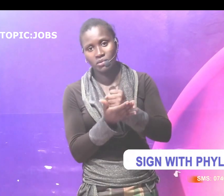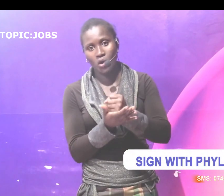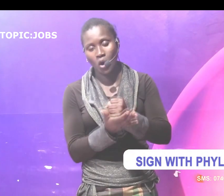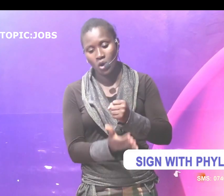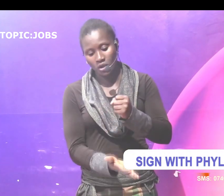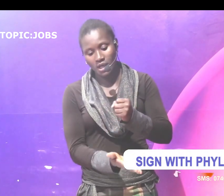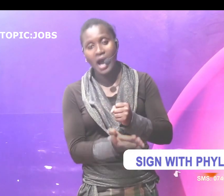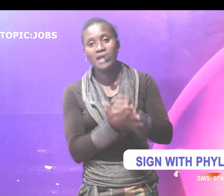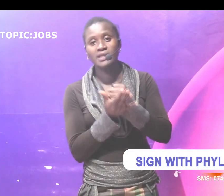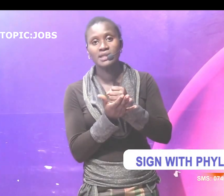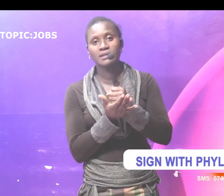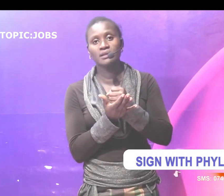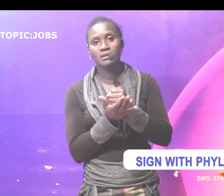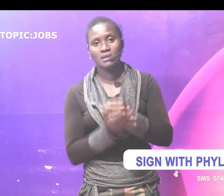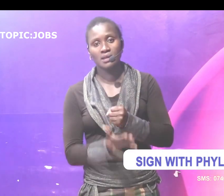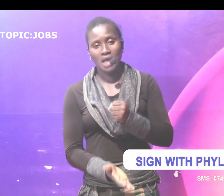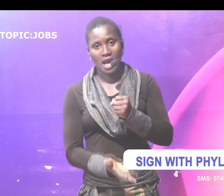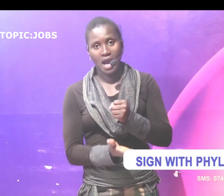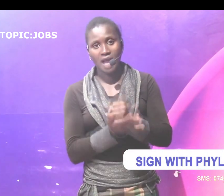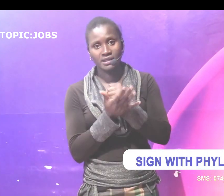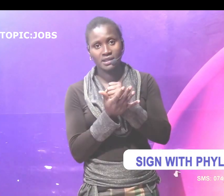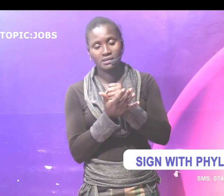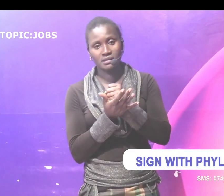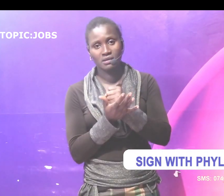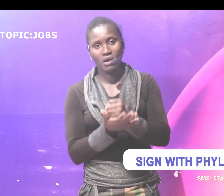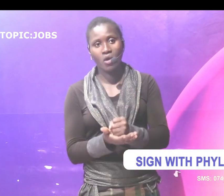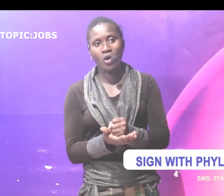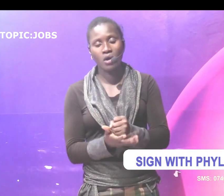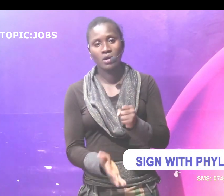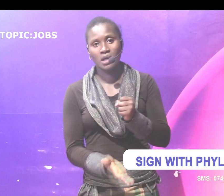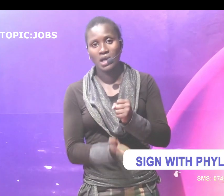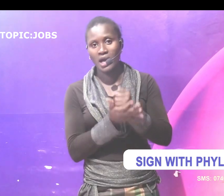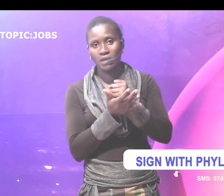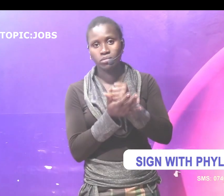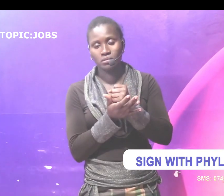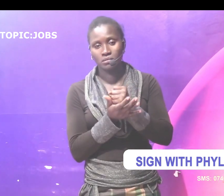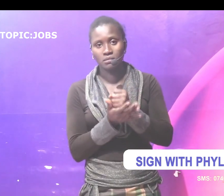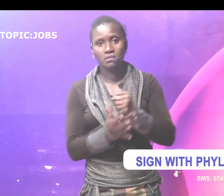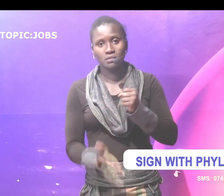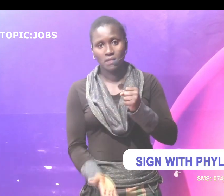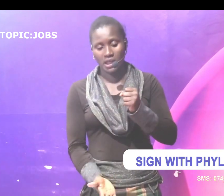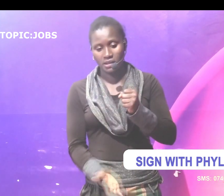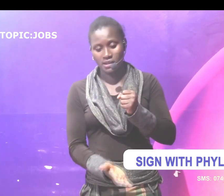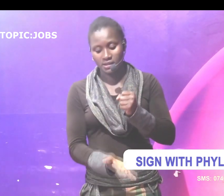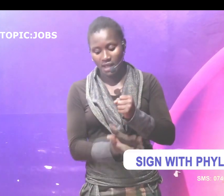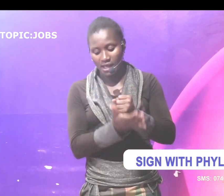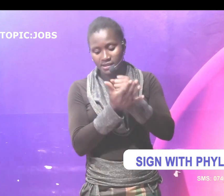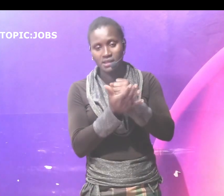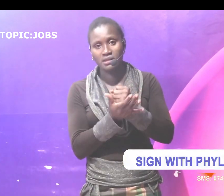or assist, assist, or help, like this, assist